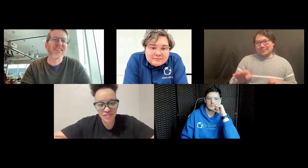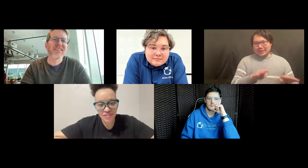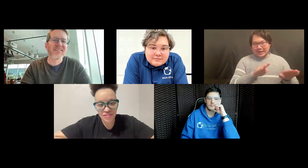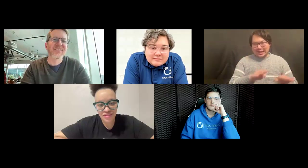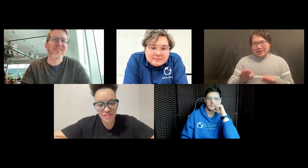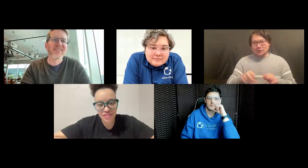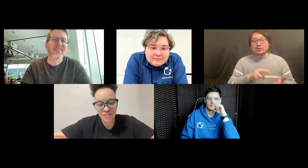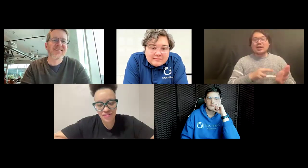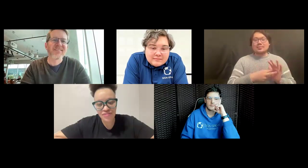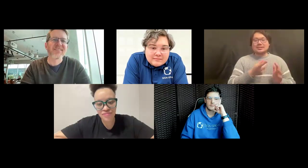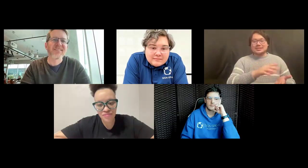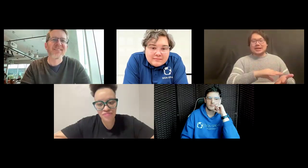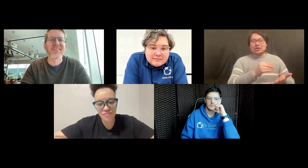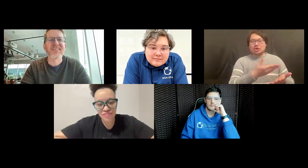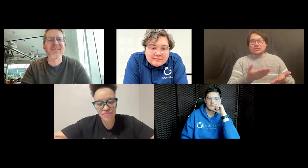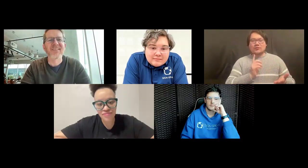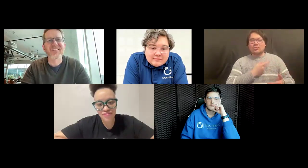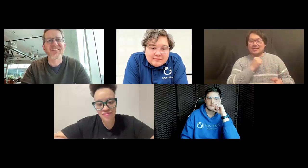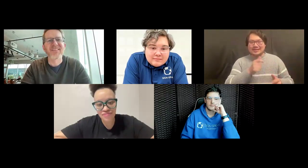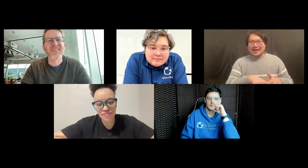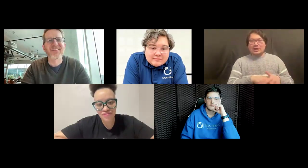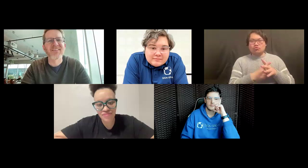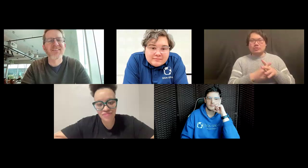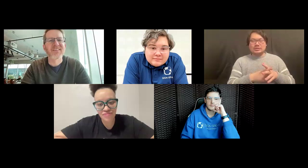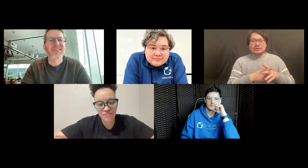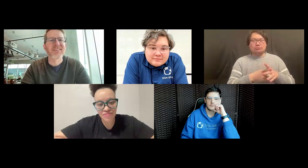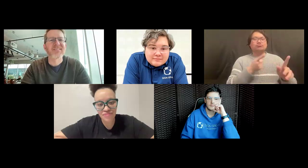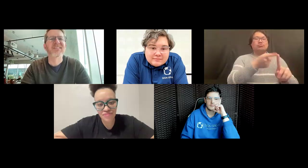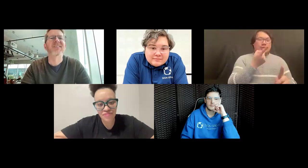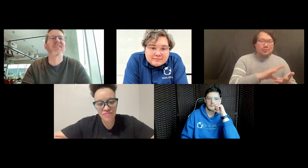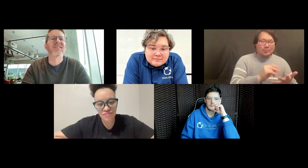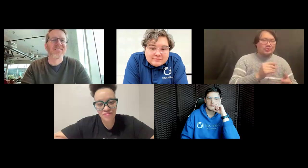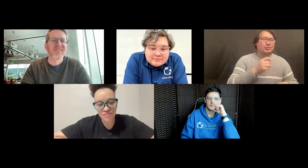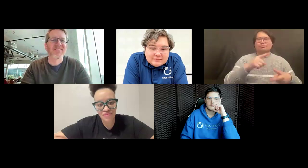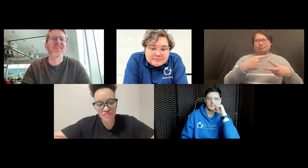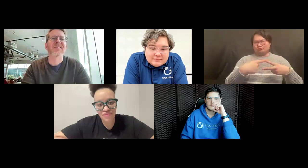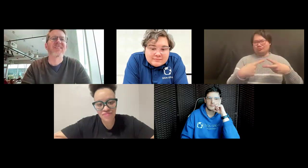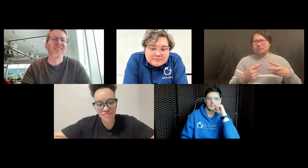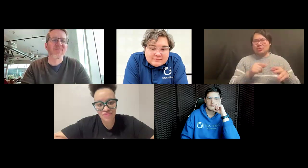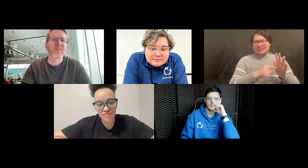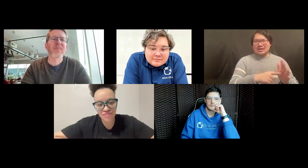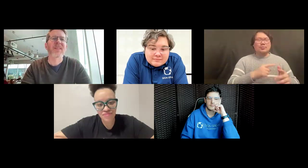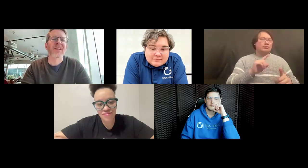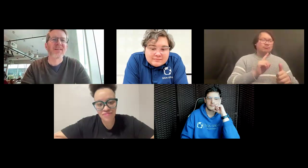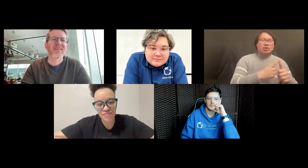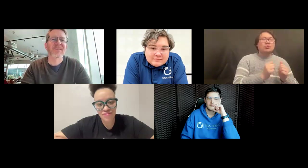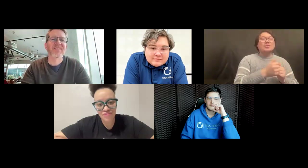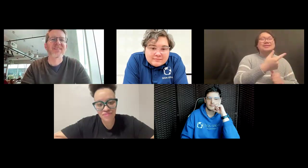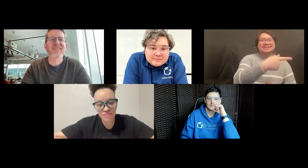called emergent behavior, meaning that it can learn from something. There's